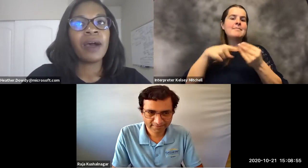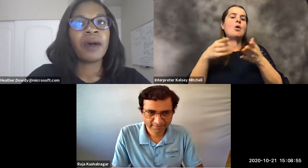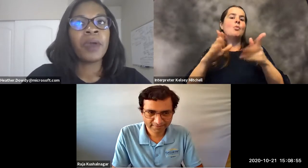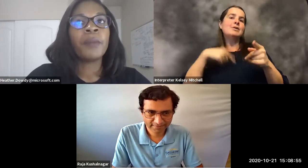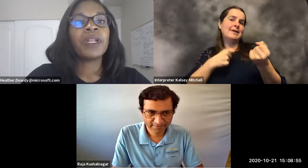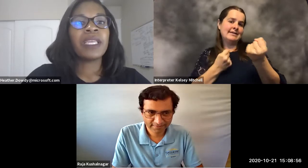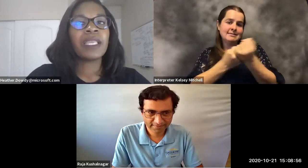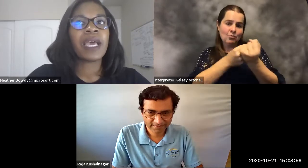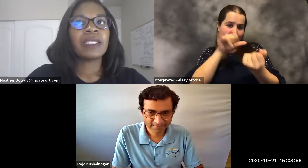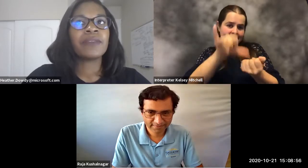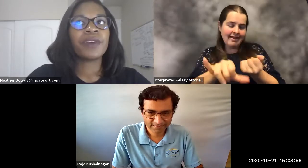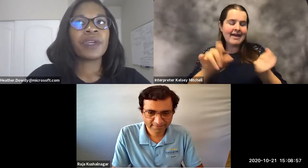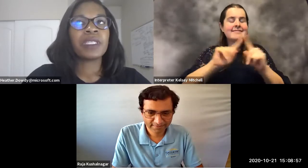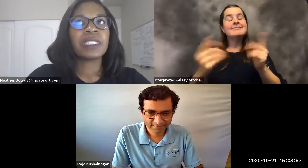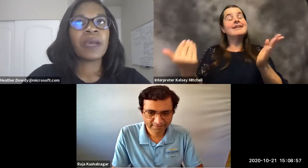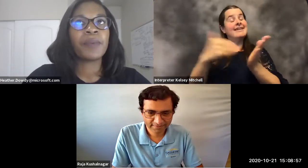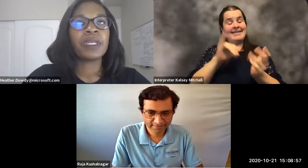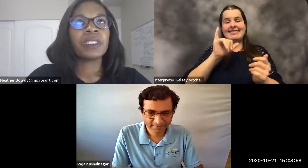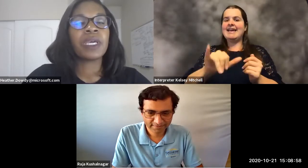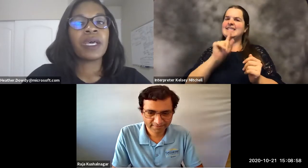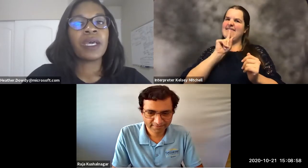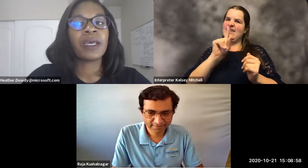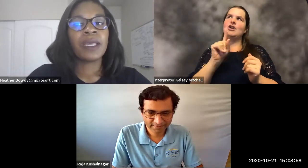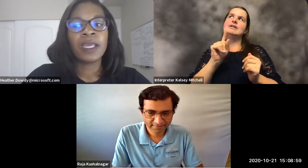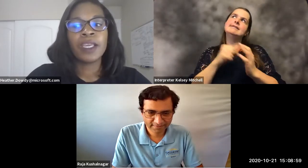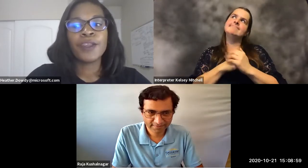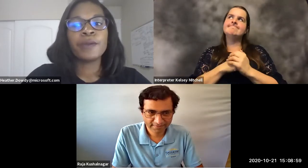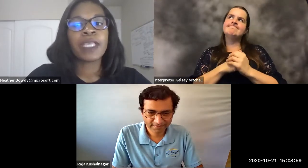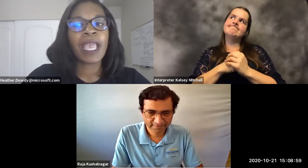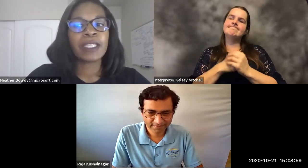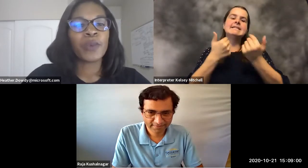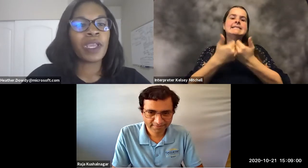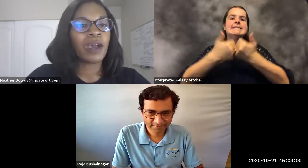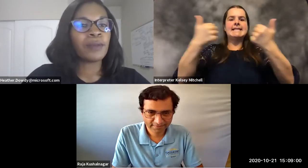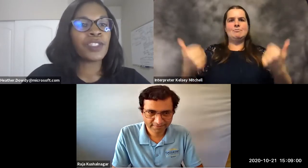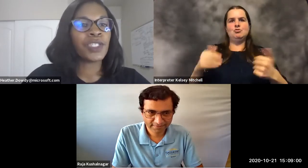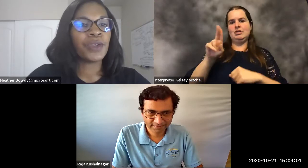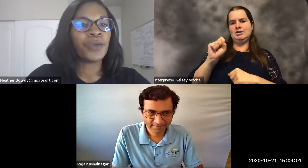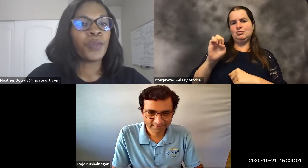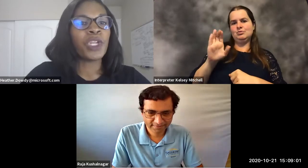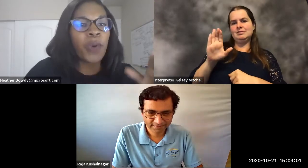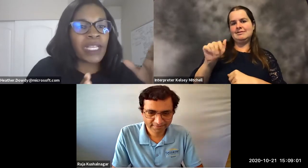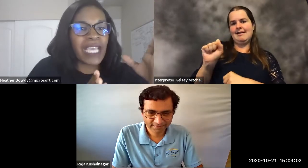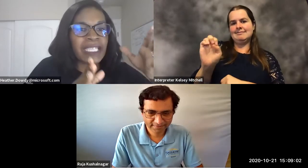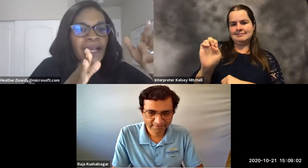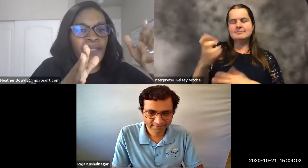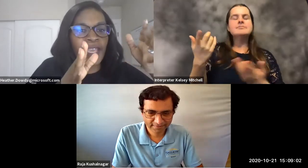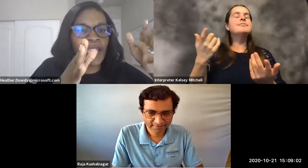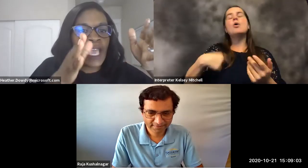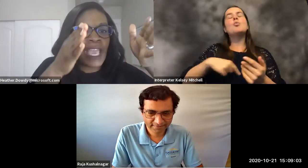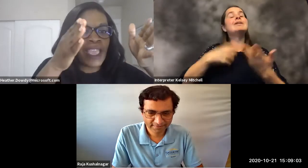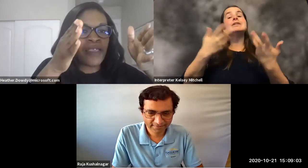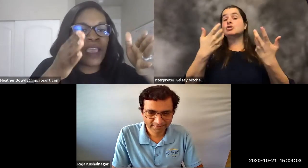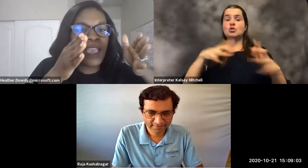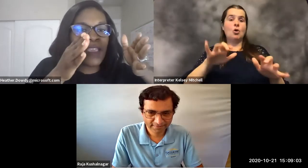that. But again, that is a very separate use case when it comes to, we don't want to take